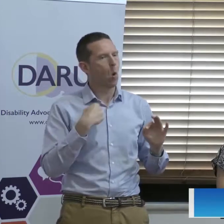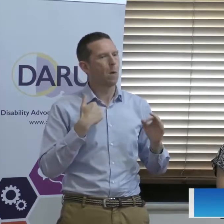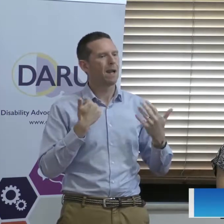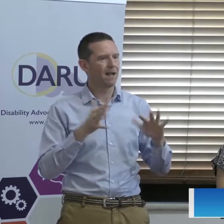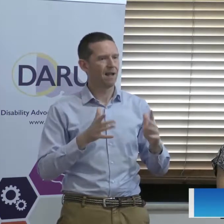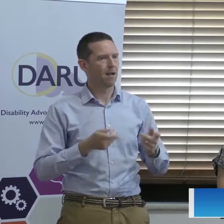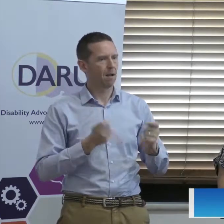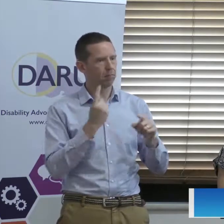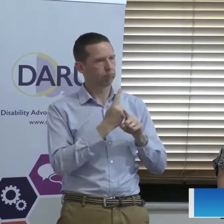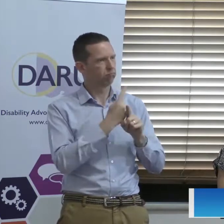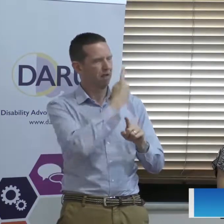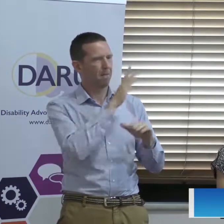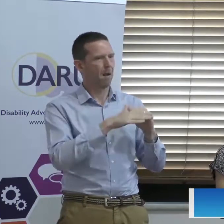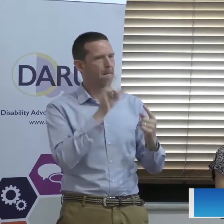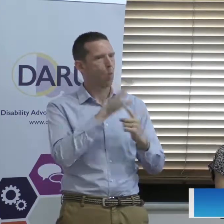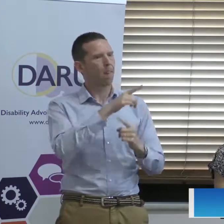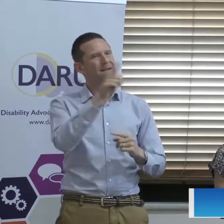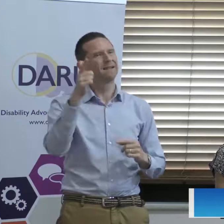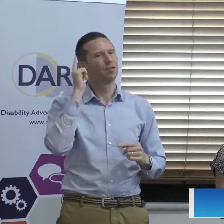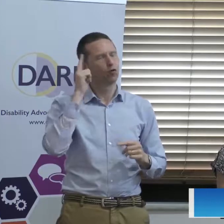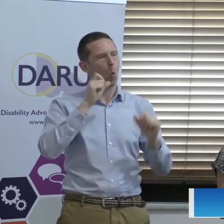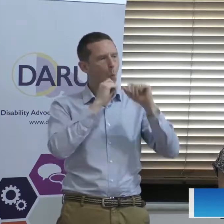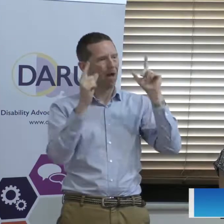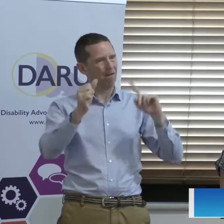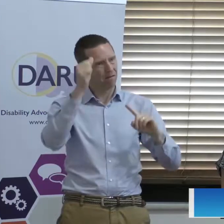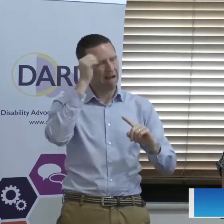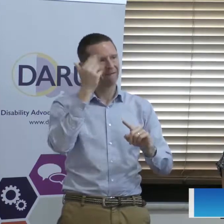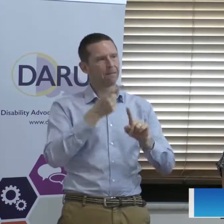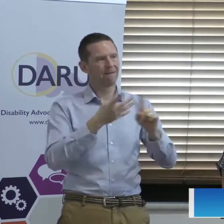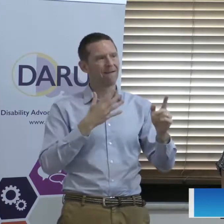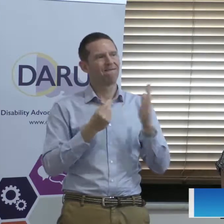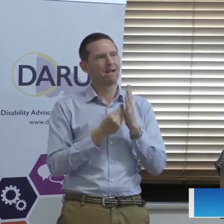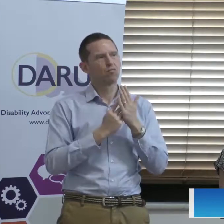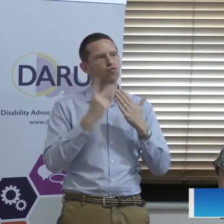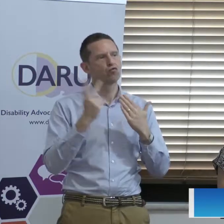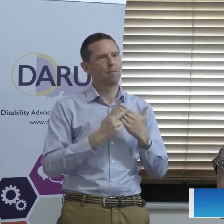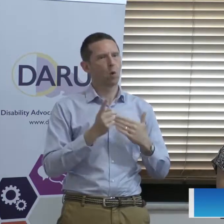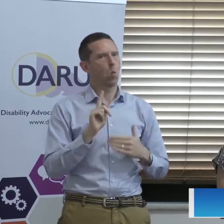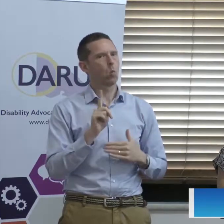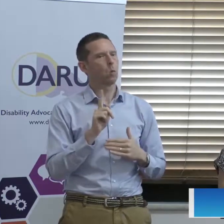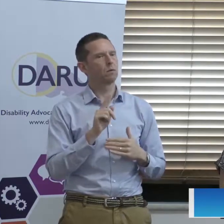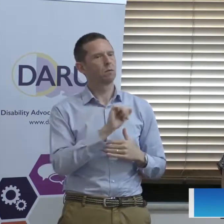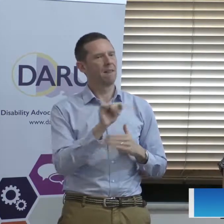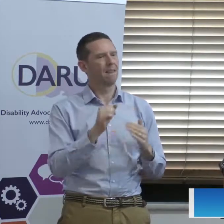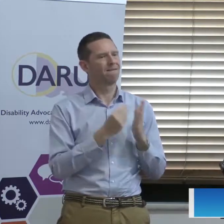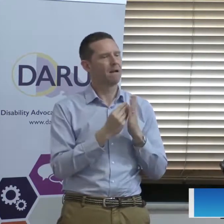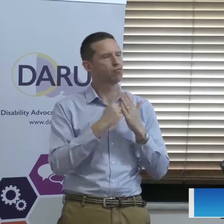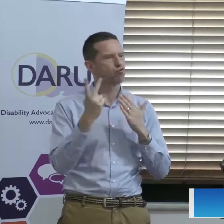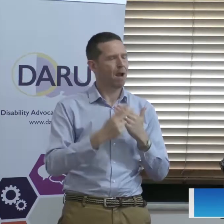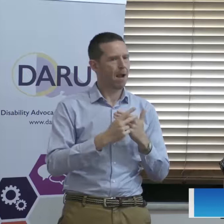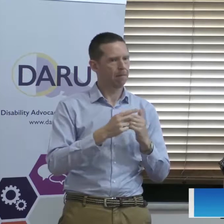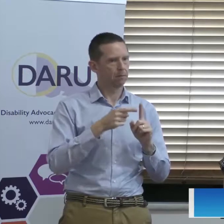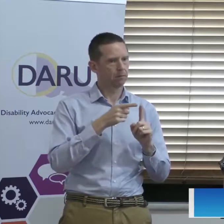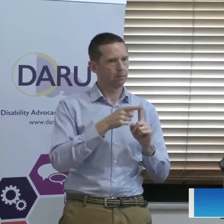address the importance of the teachers being aware that there are specific funding programs and what those funding programs are directed